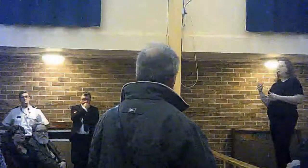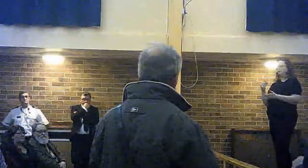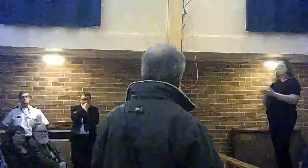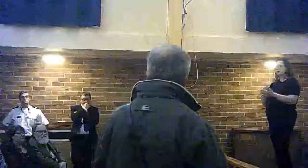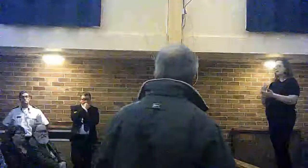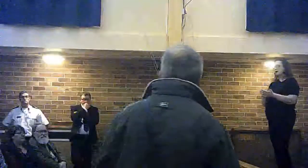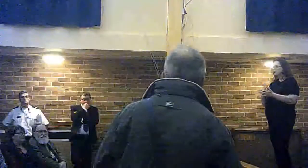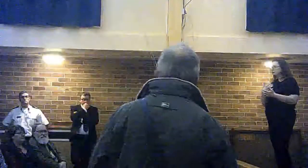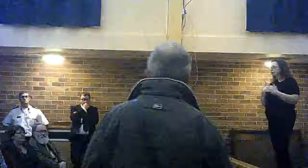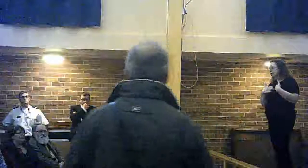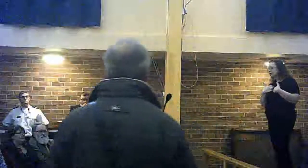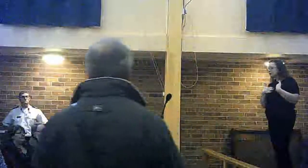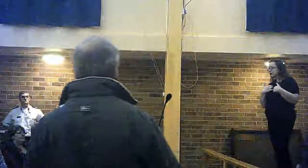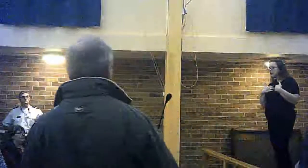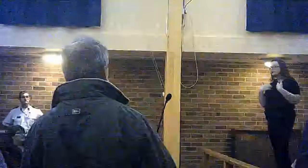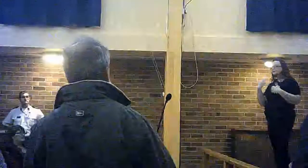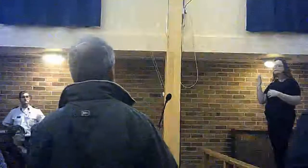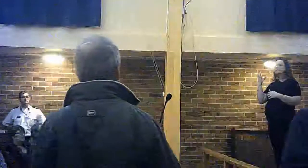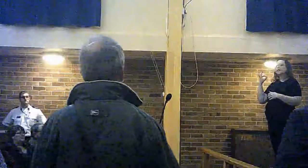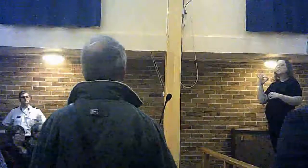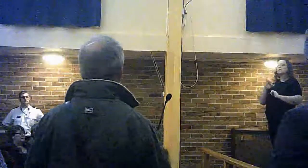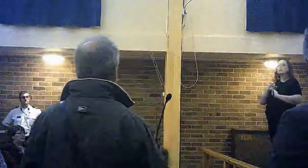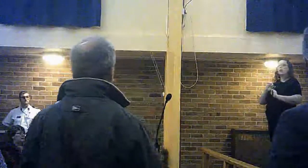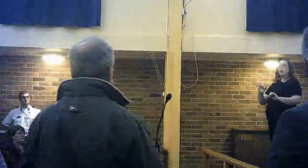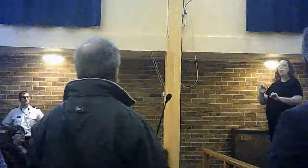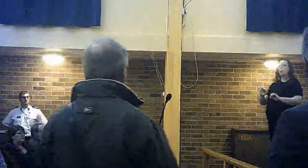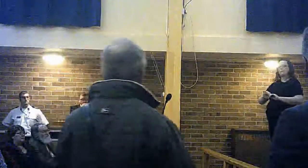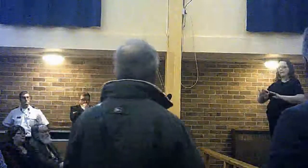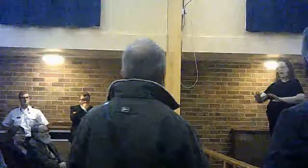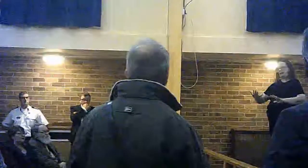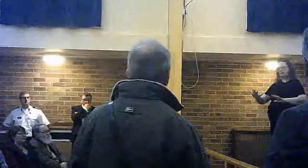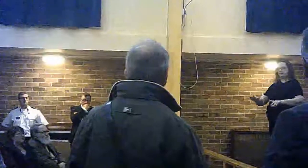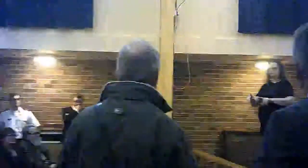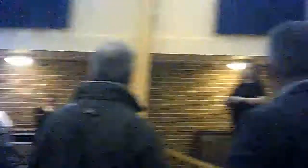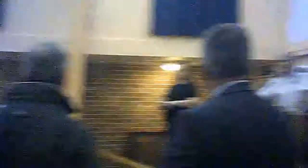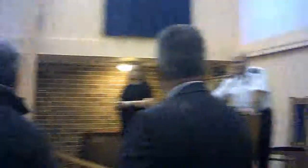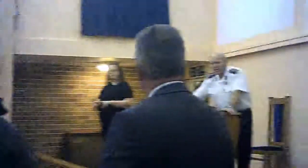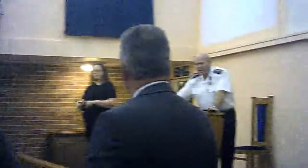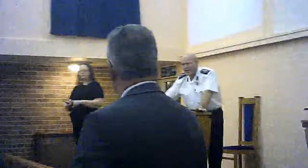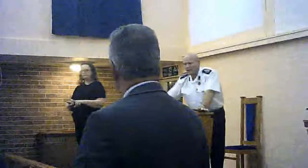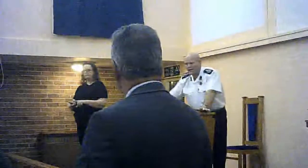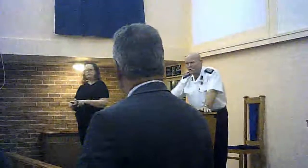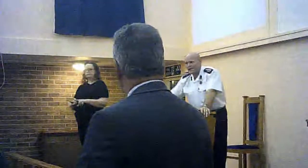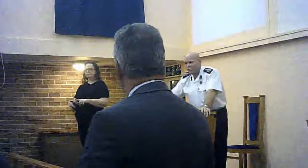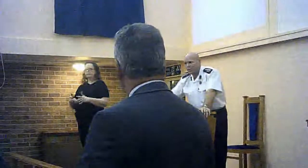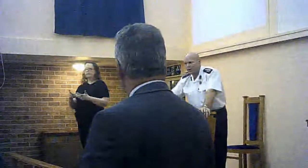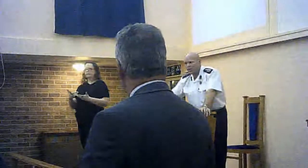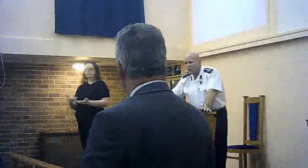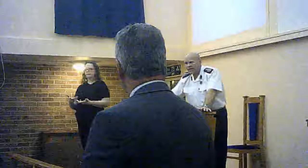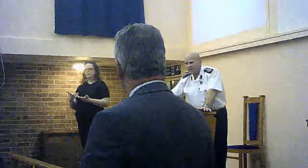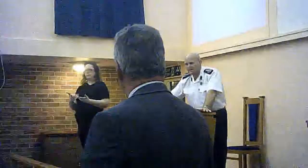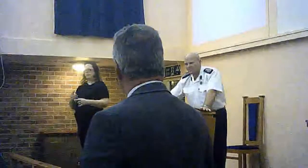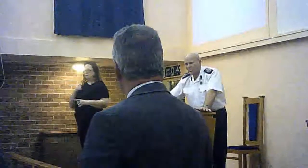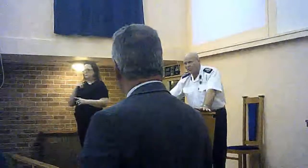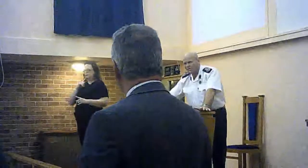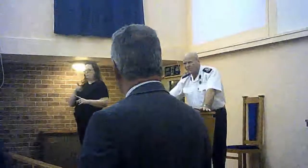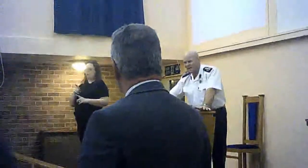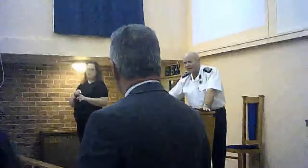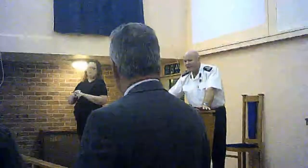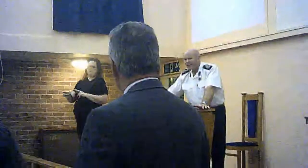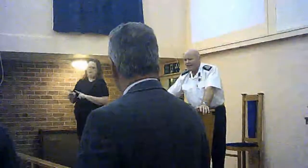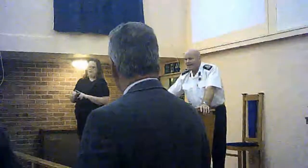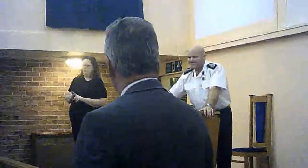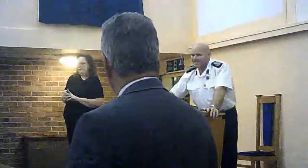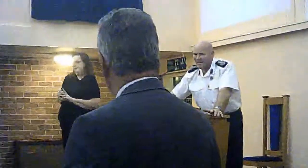this? Council own the land. Okay. Now, as it stands, and I'm not in any way trying to avoid the question, but